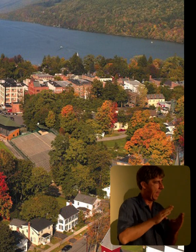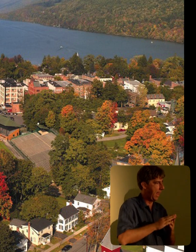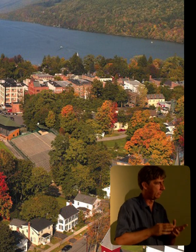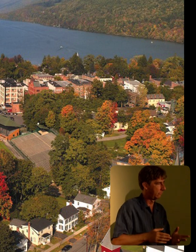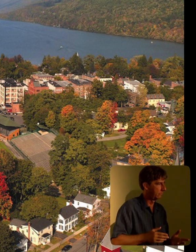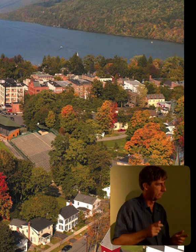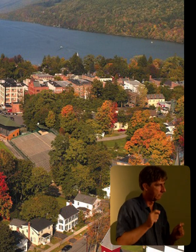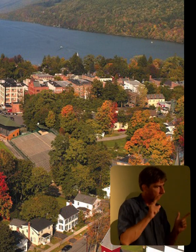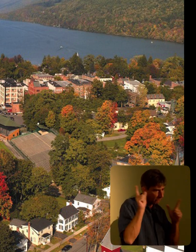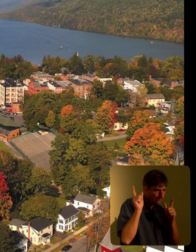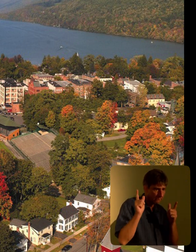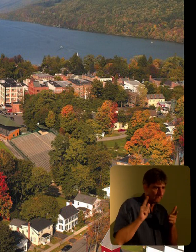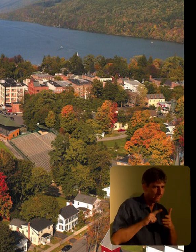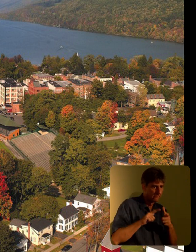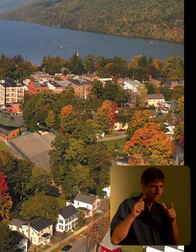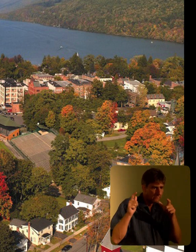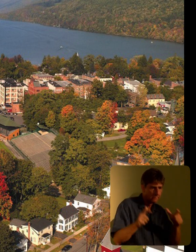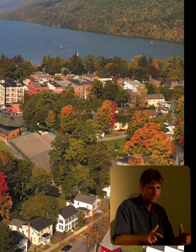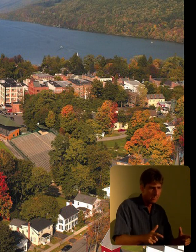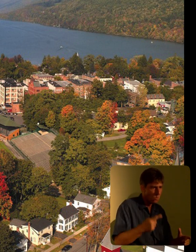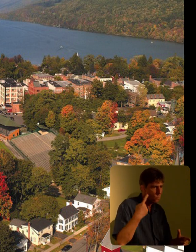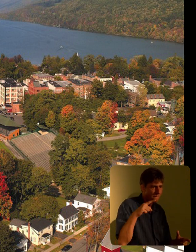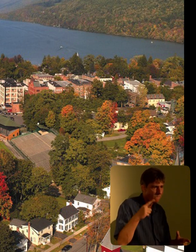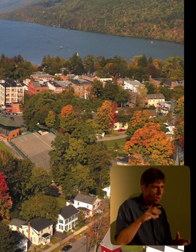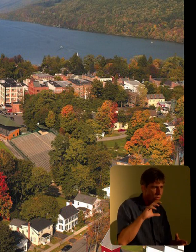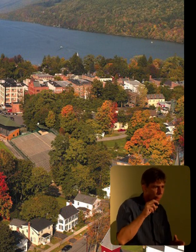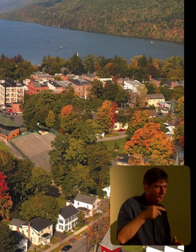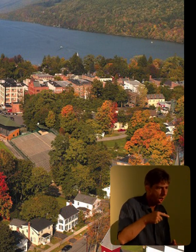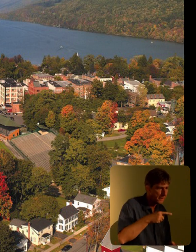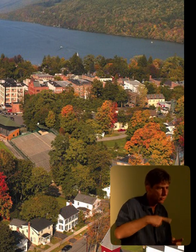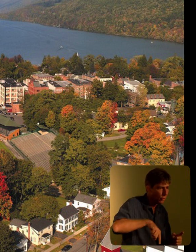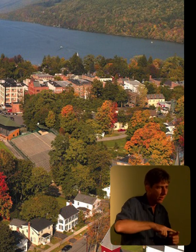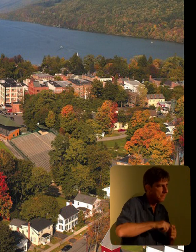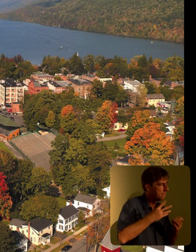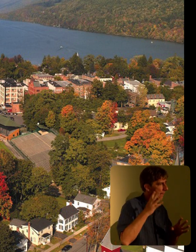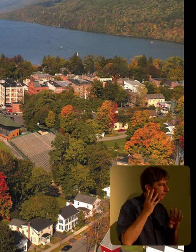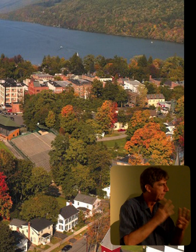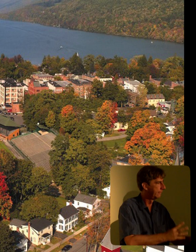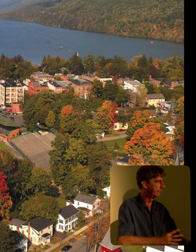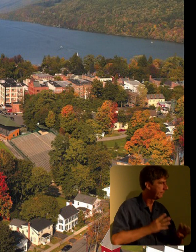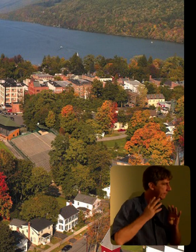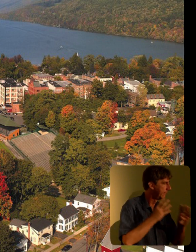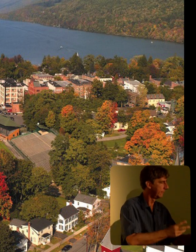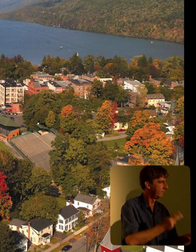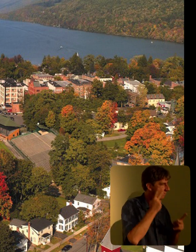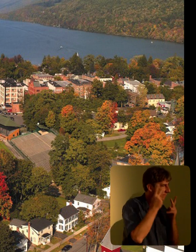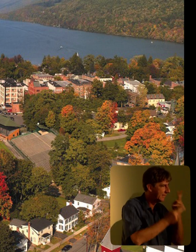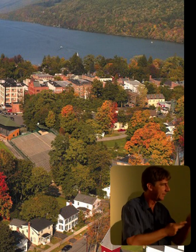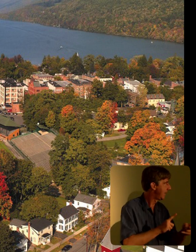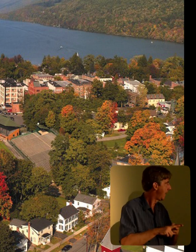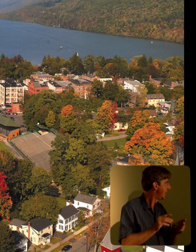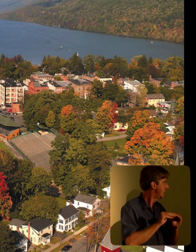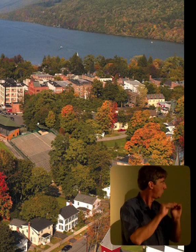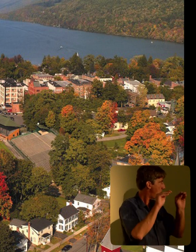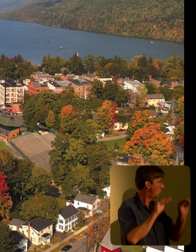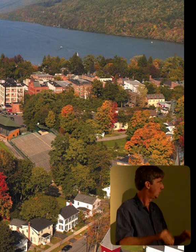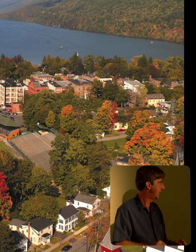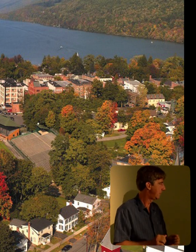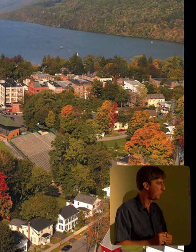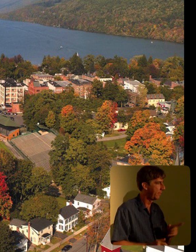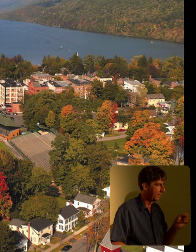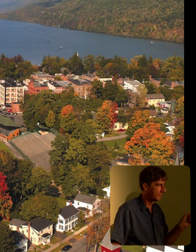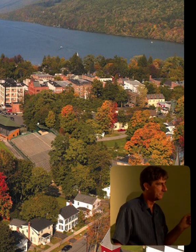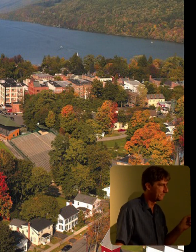abound about what it's for. But a lot of people come to see it and the museum that it's attached to it. And I am very